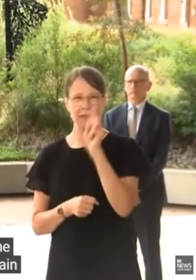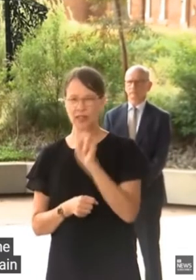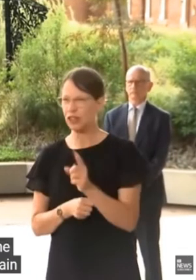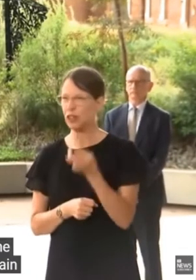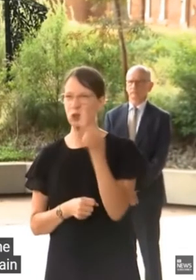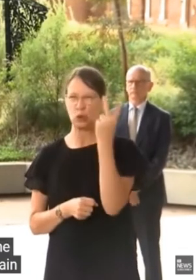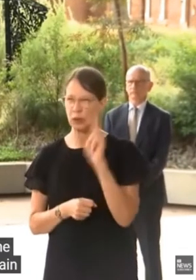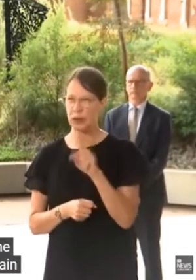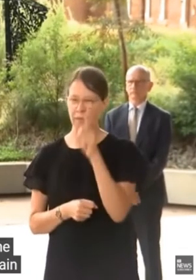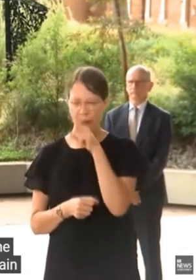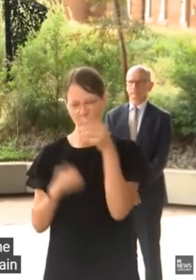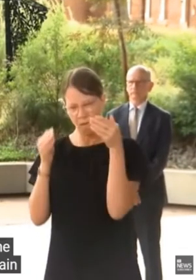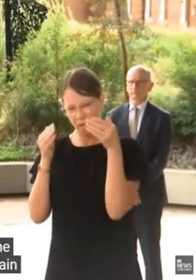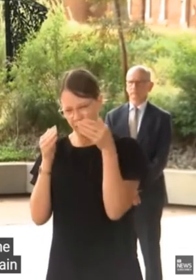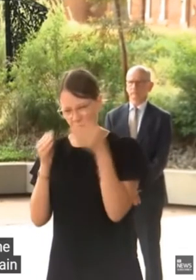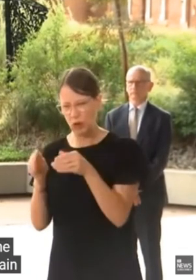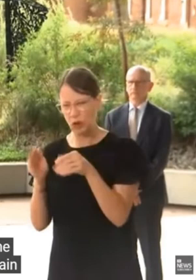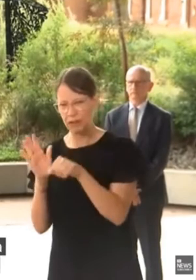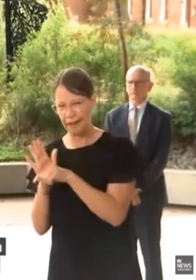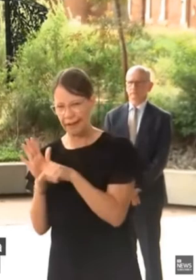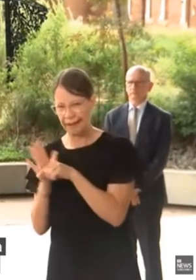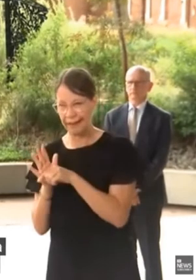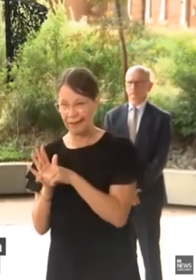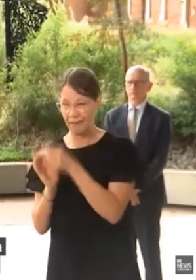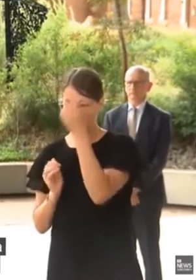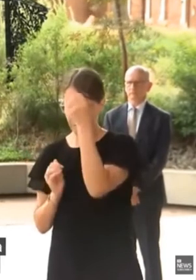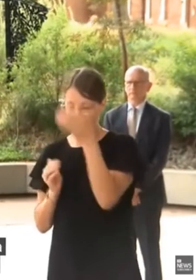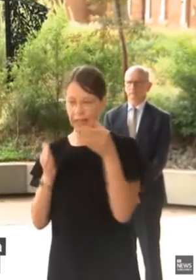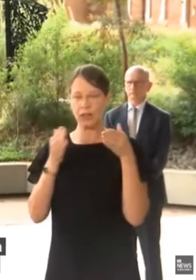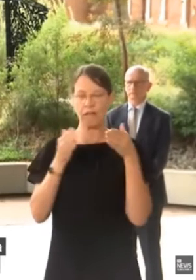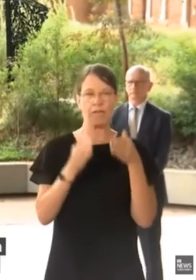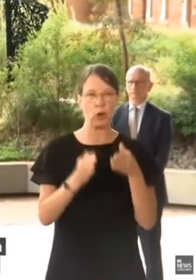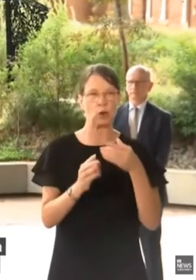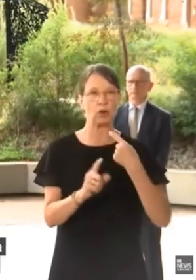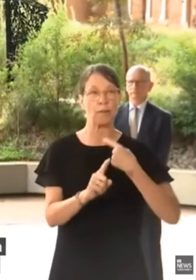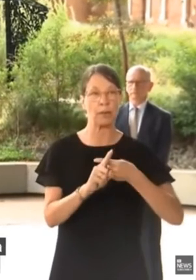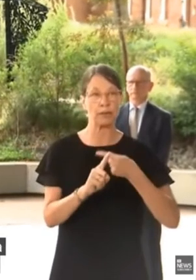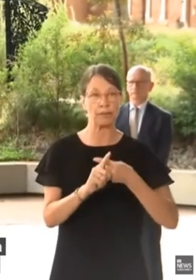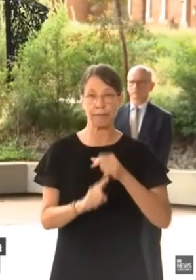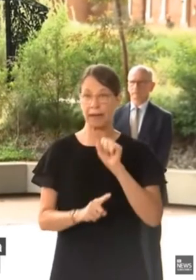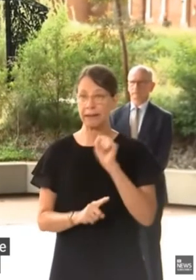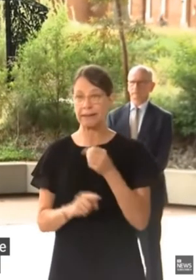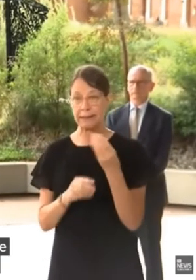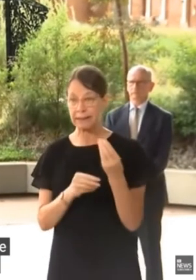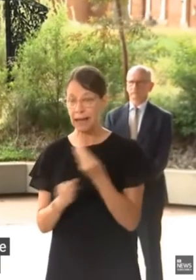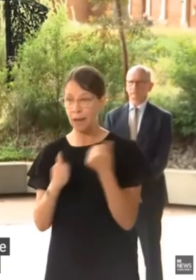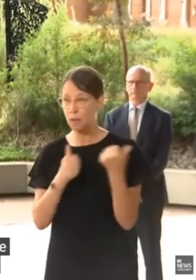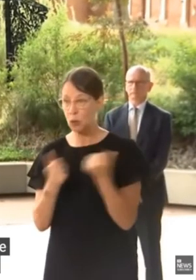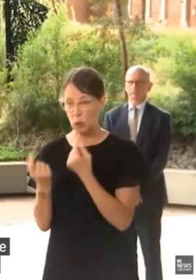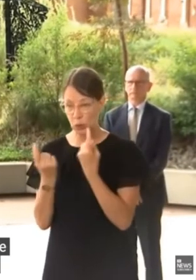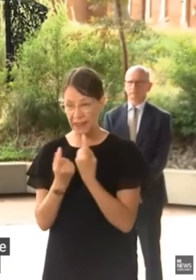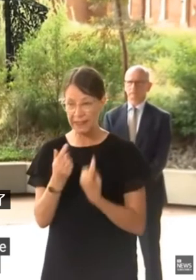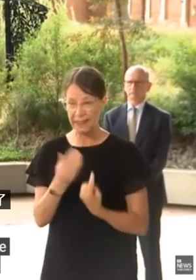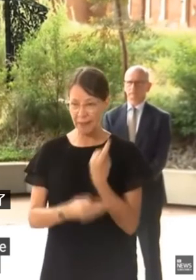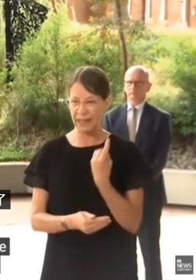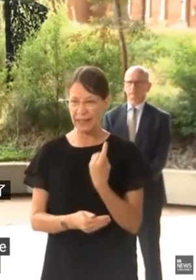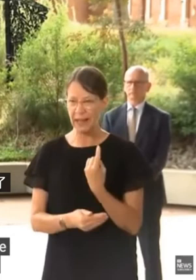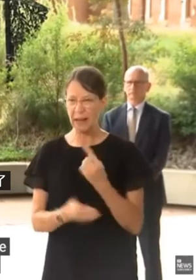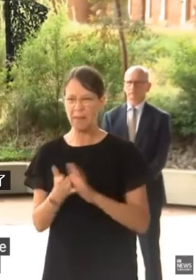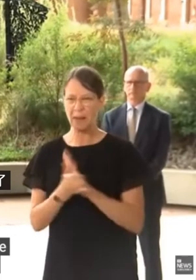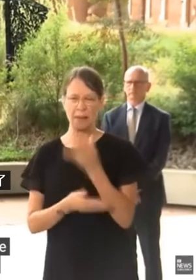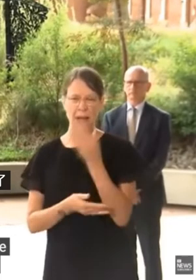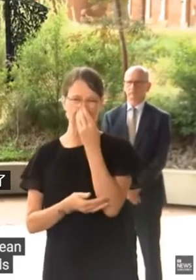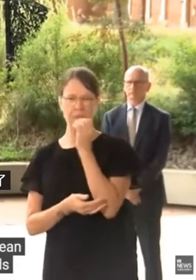to focus on the negative, to not focus on the positive. So there are very pleasing signs. That doesn't mean it's time to rest on our